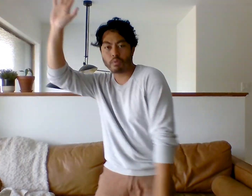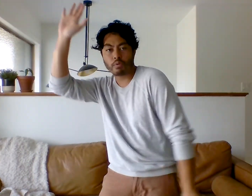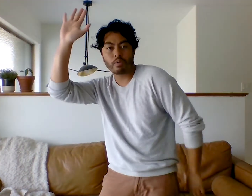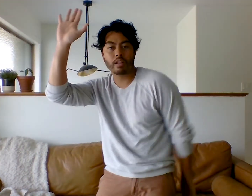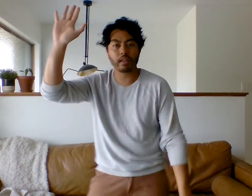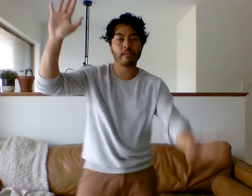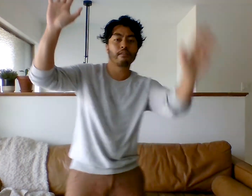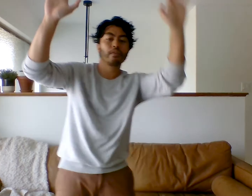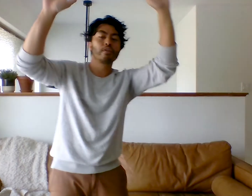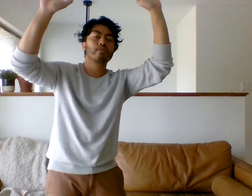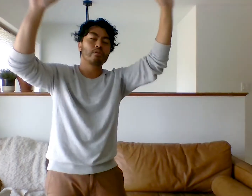Jesus, you